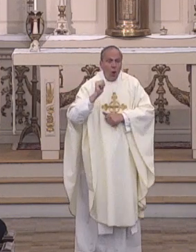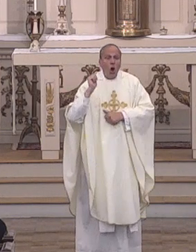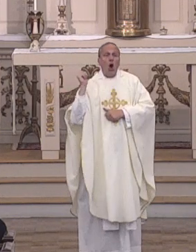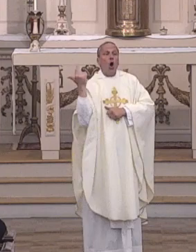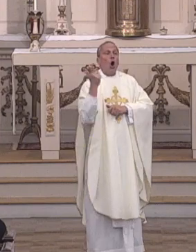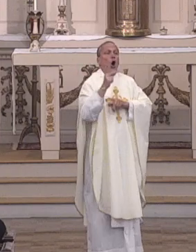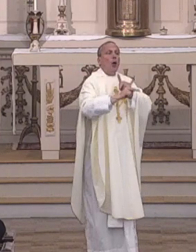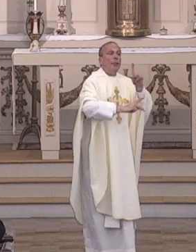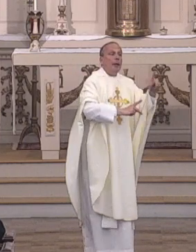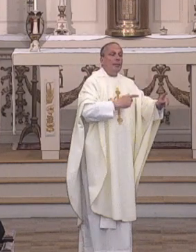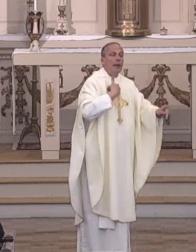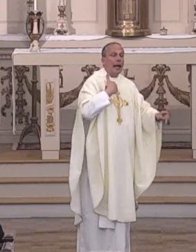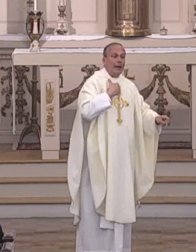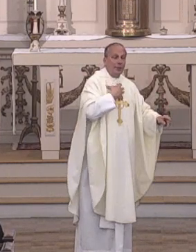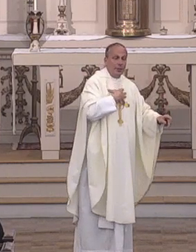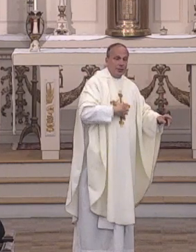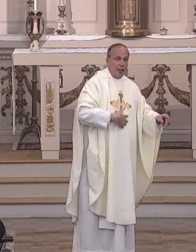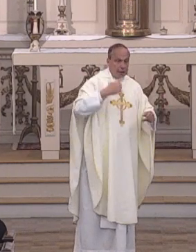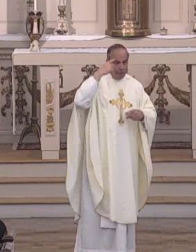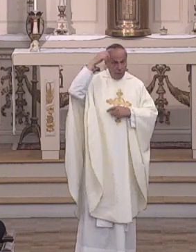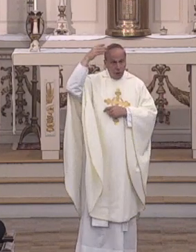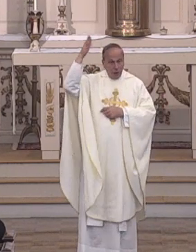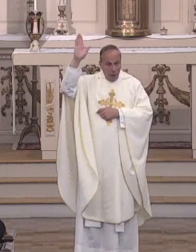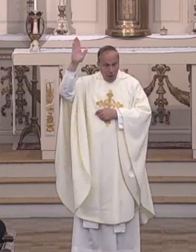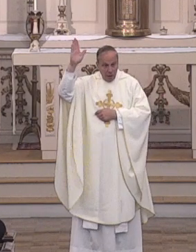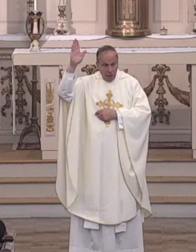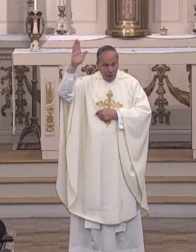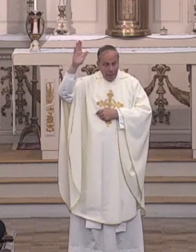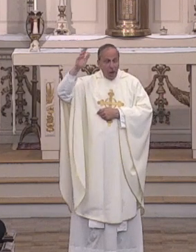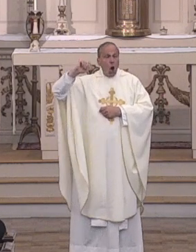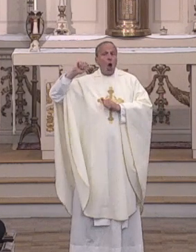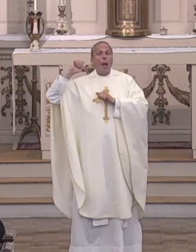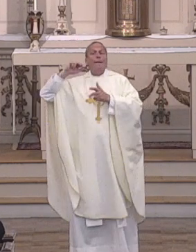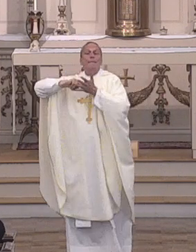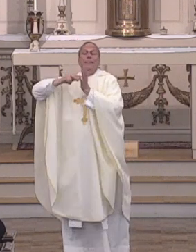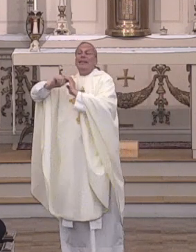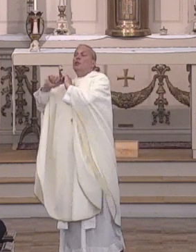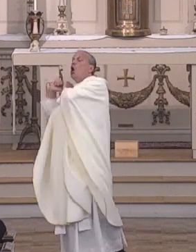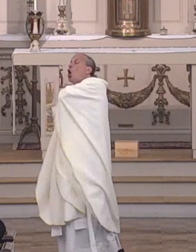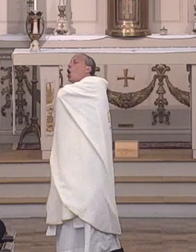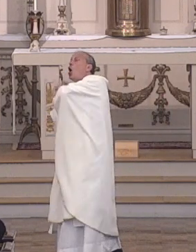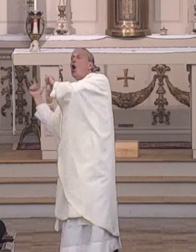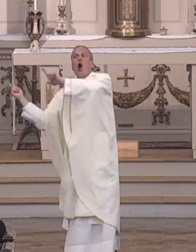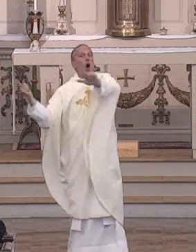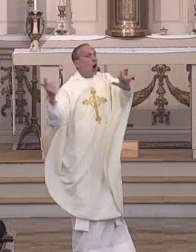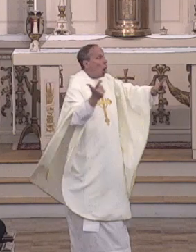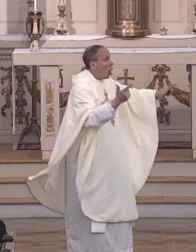We know that God, who is one, made all people to have a desire for him.